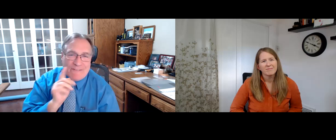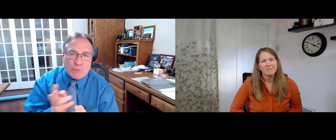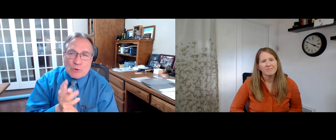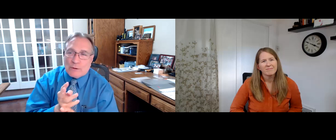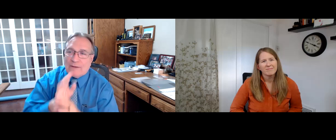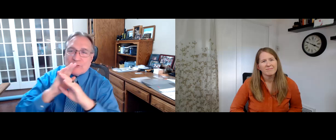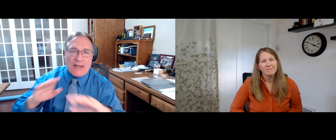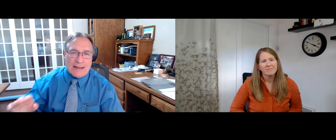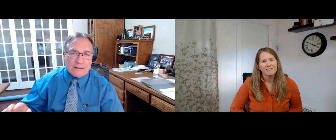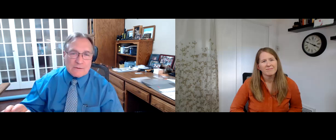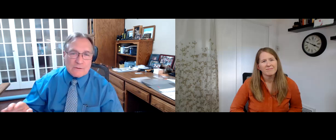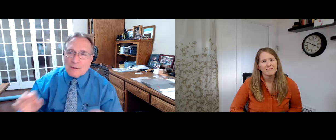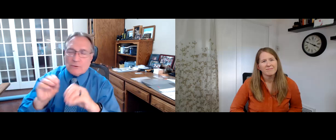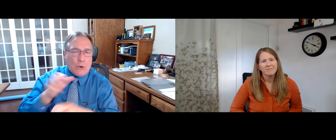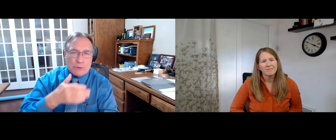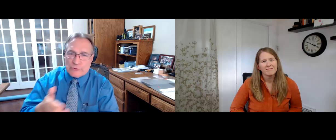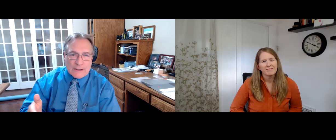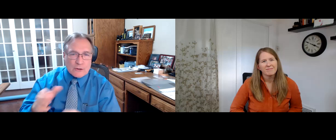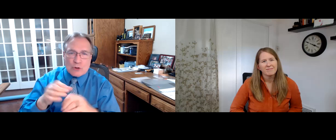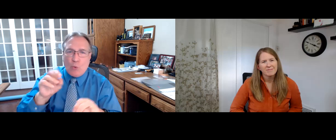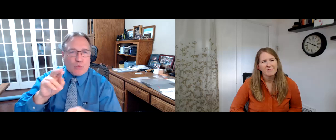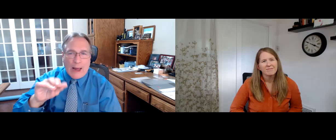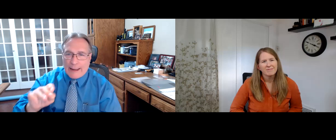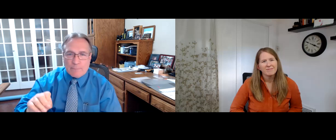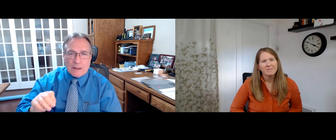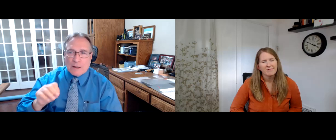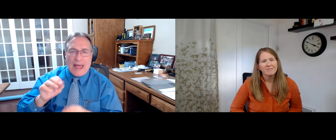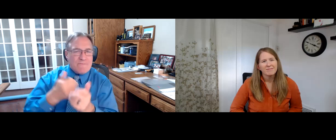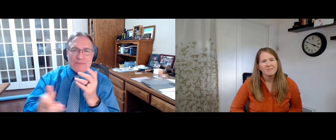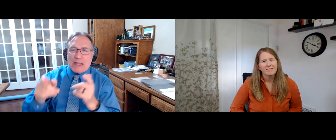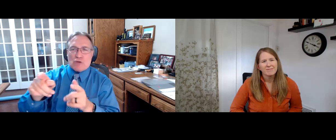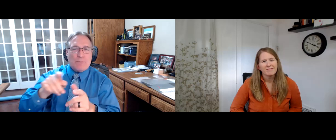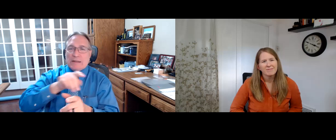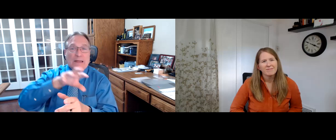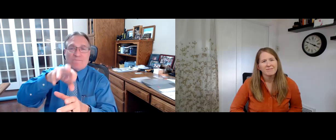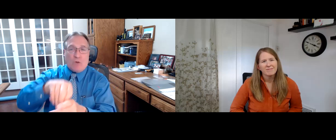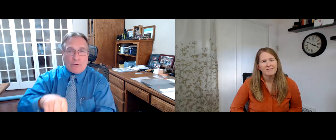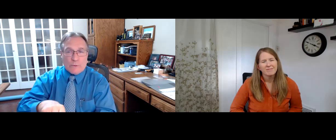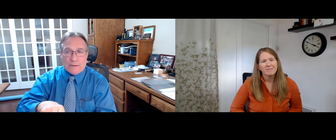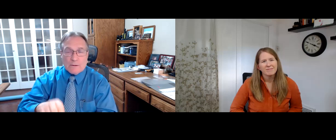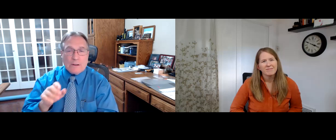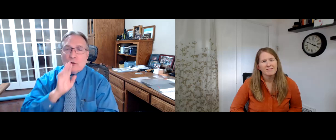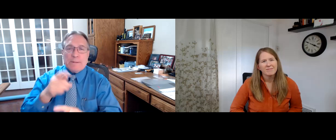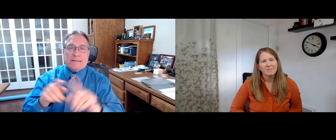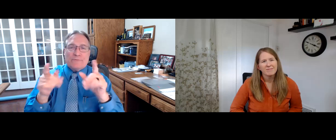deaf world of silence. No music, no rhyme. Everything you've been involved with is going to be different